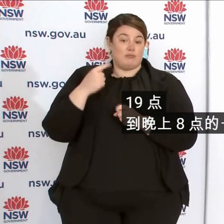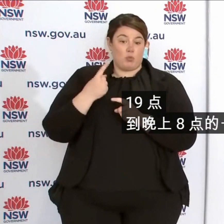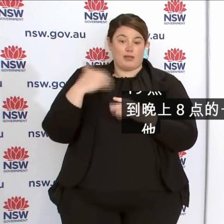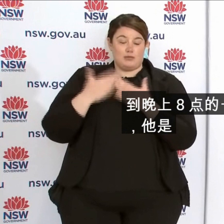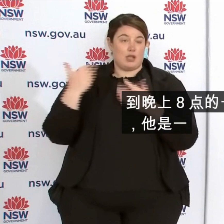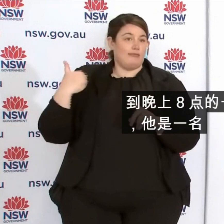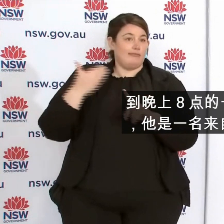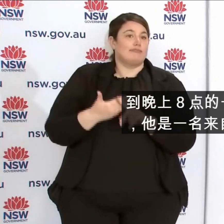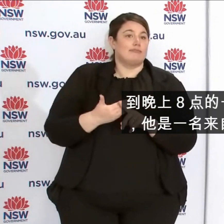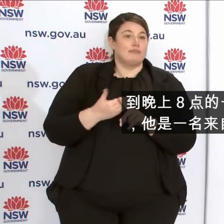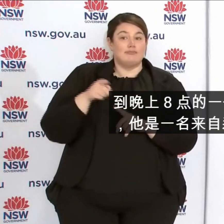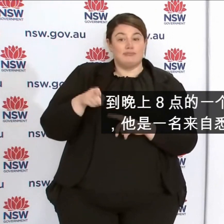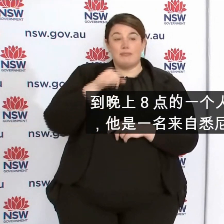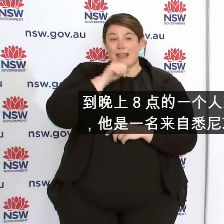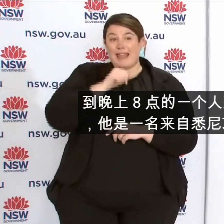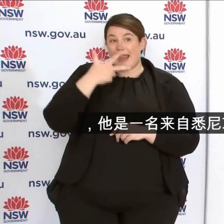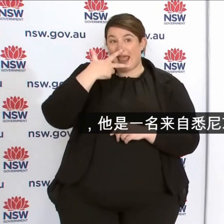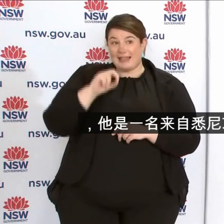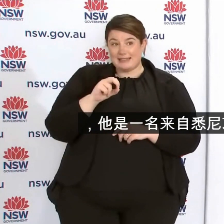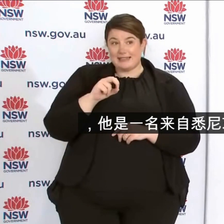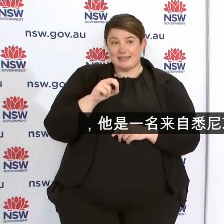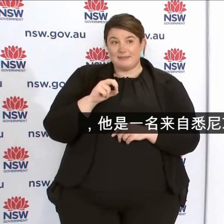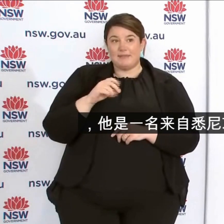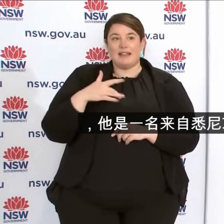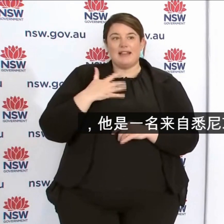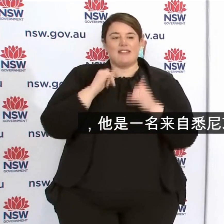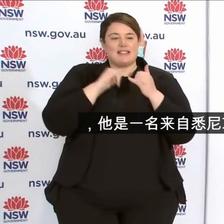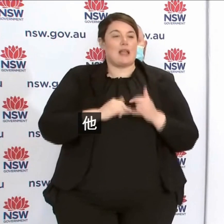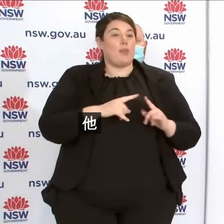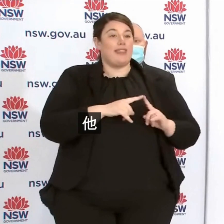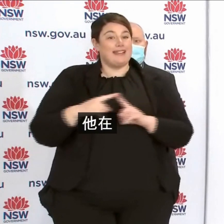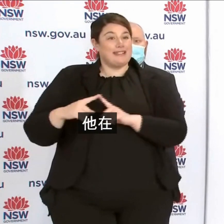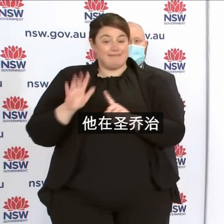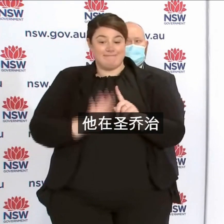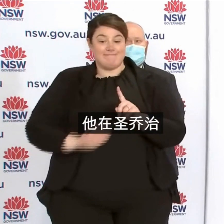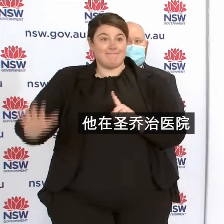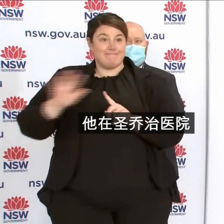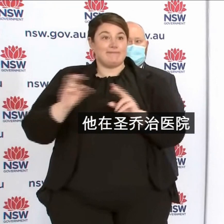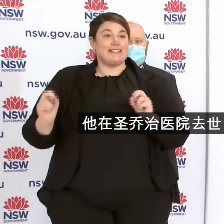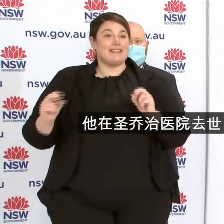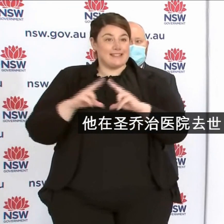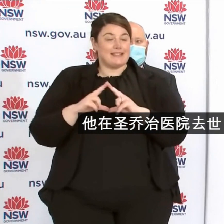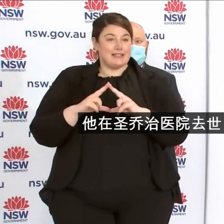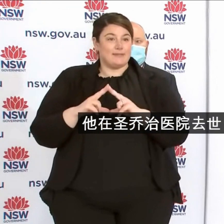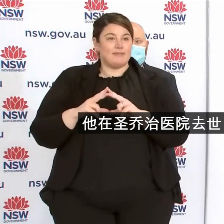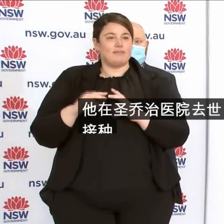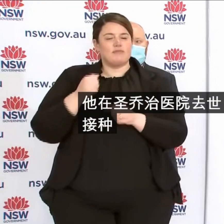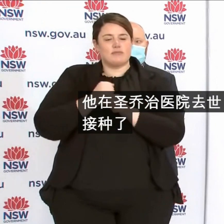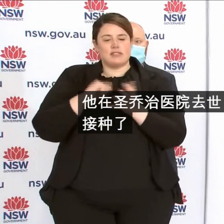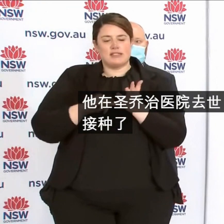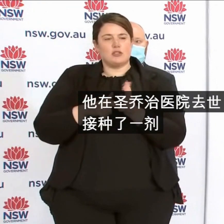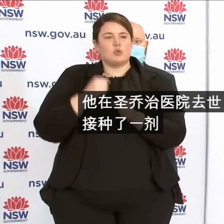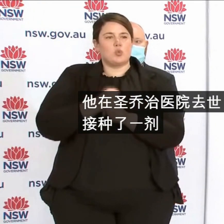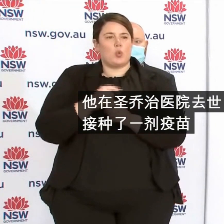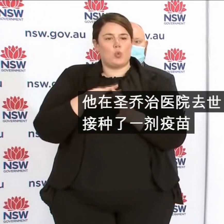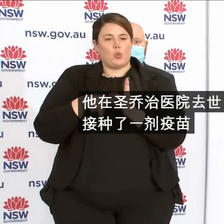night, and that is a man in his 80s from southeastern Sydney. He died at St George Hospital. He had received